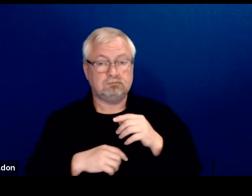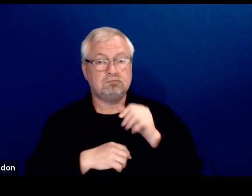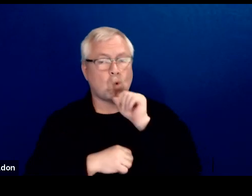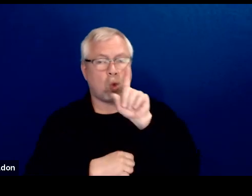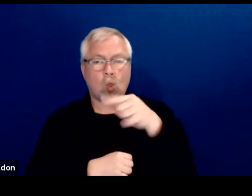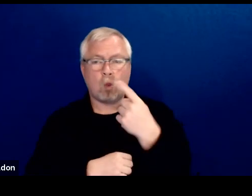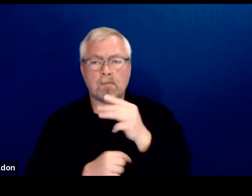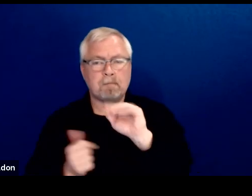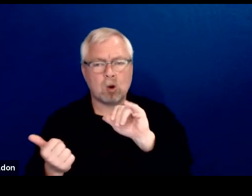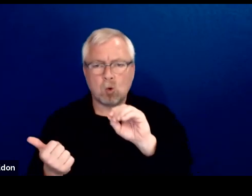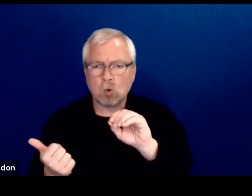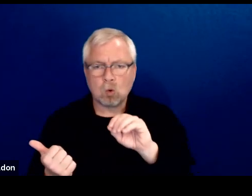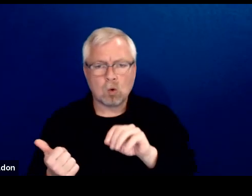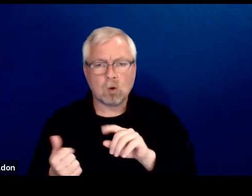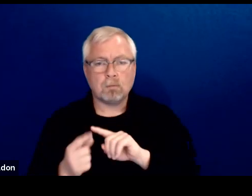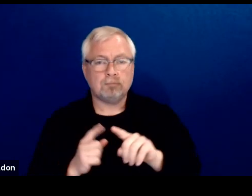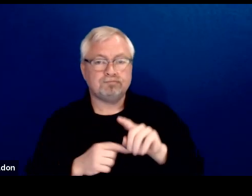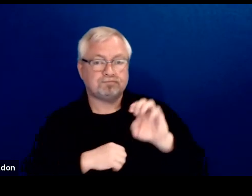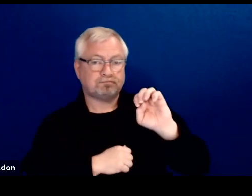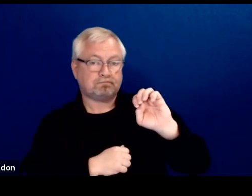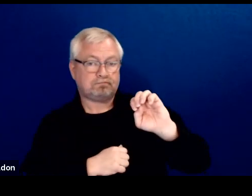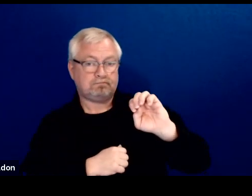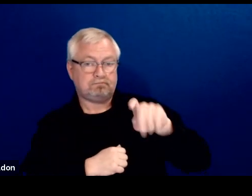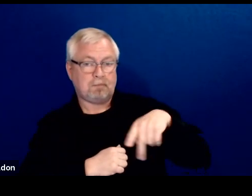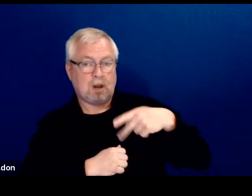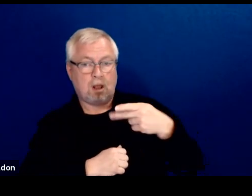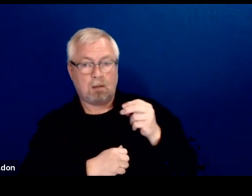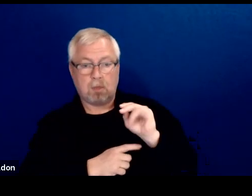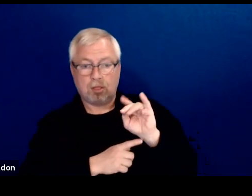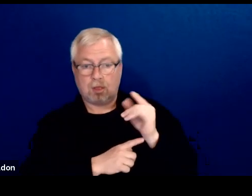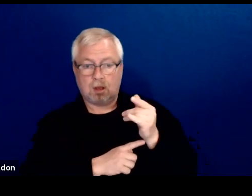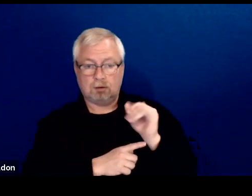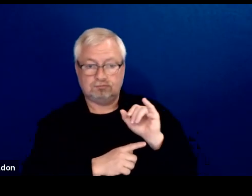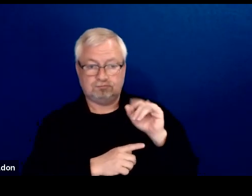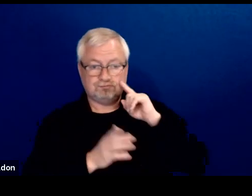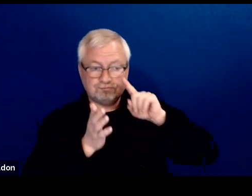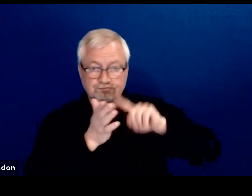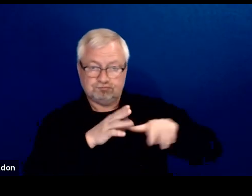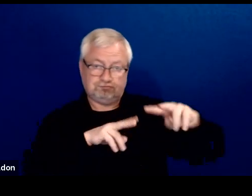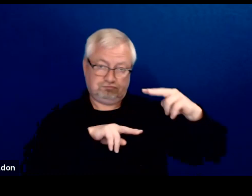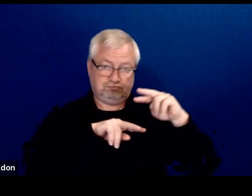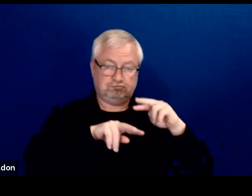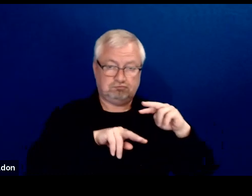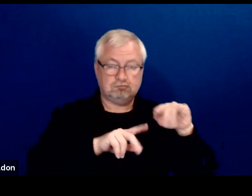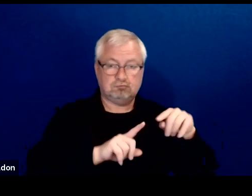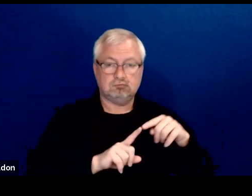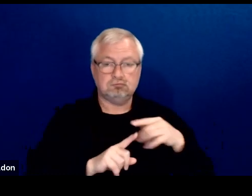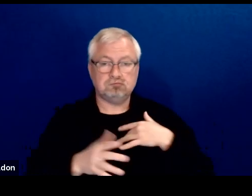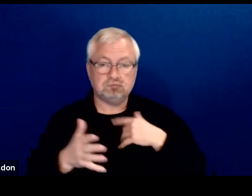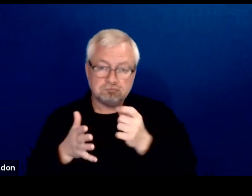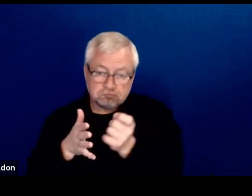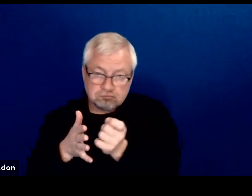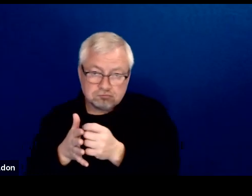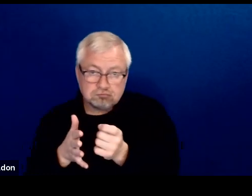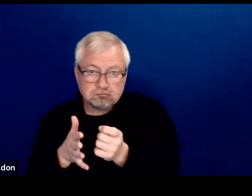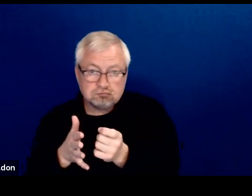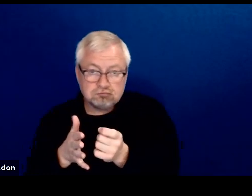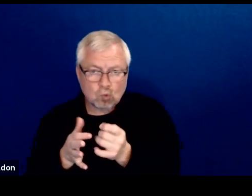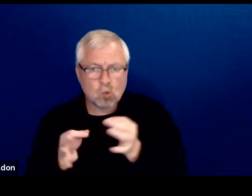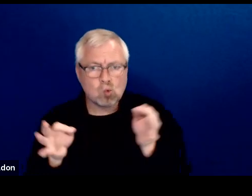an epidemiology perspective, that the belief here is that this could be a key factor in restarting things and getting things back